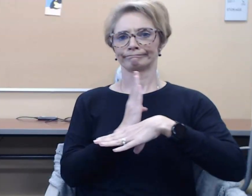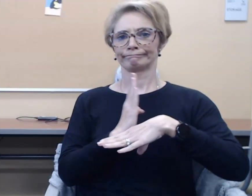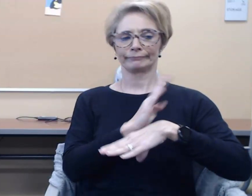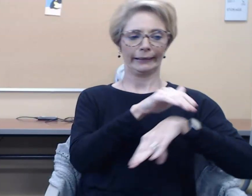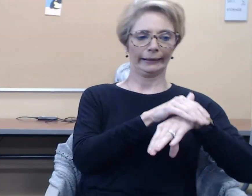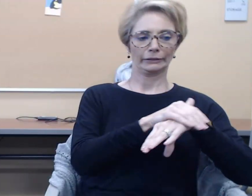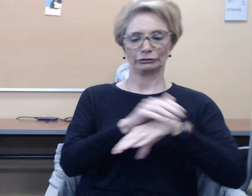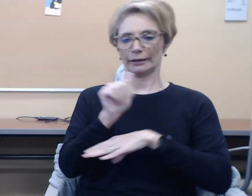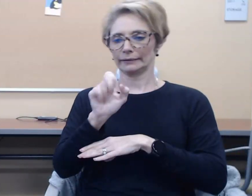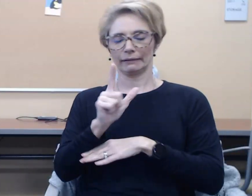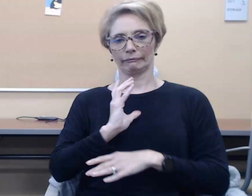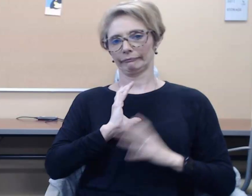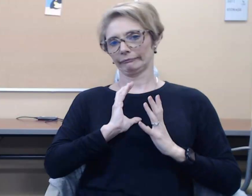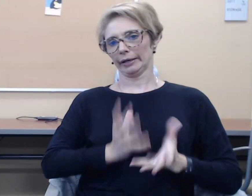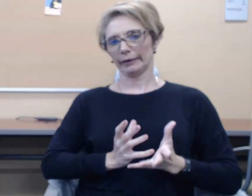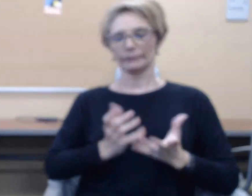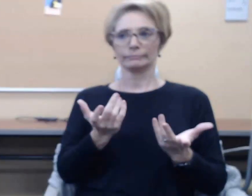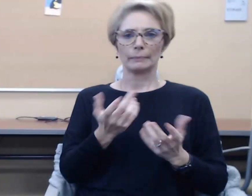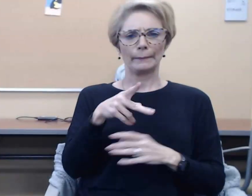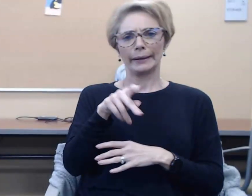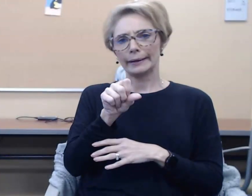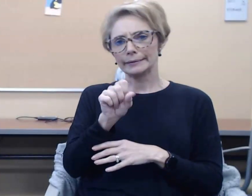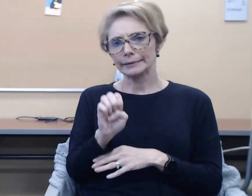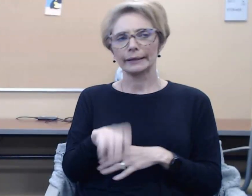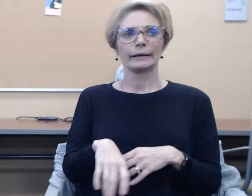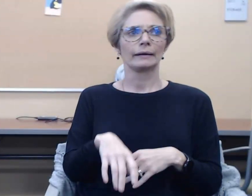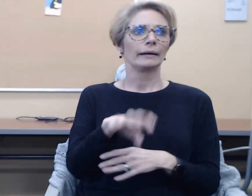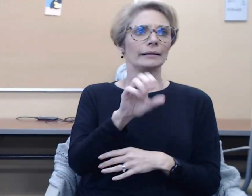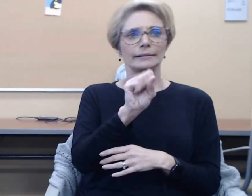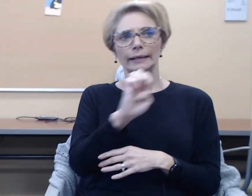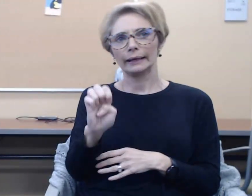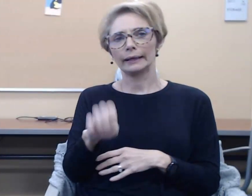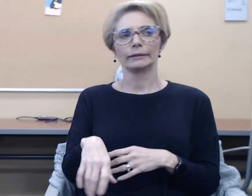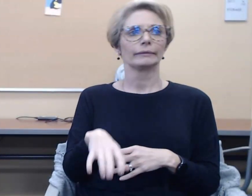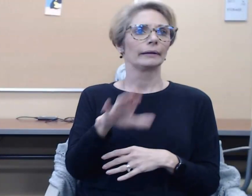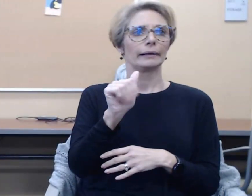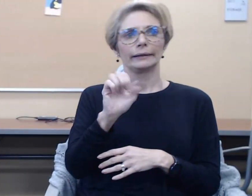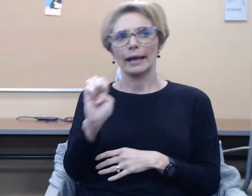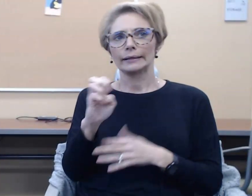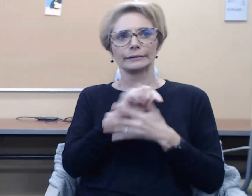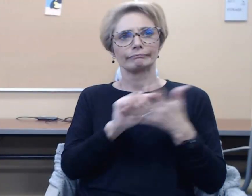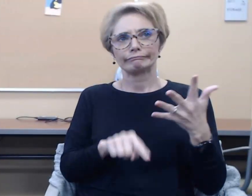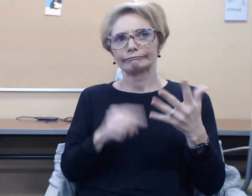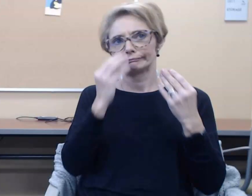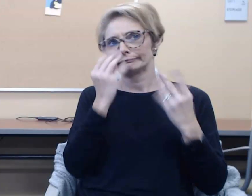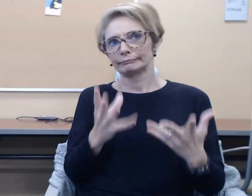ASL. I don't care if it's PSE, I don't care if it's C, I don't care if it's CASE. I don't care if you like to sing comp for